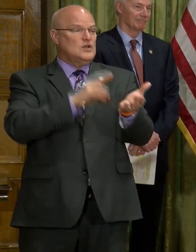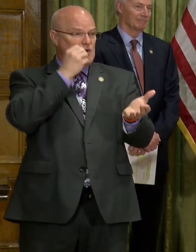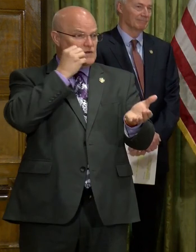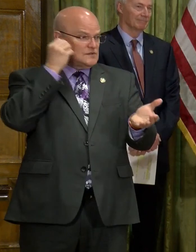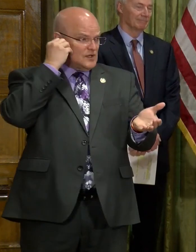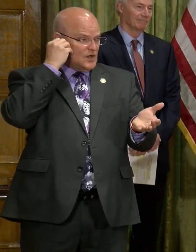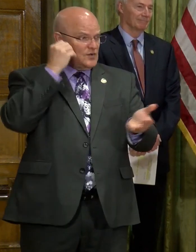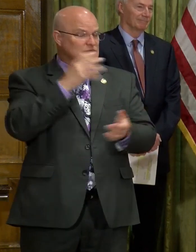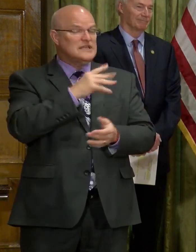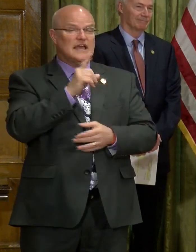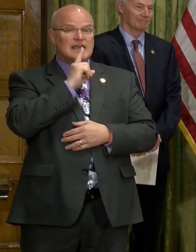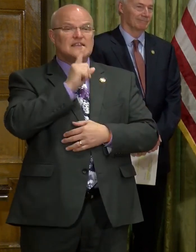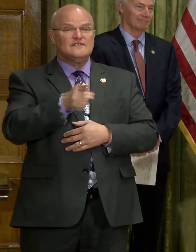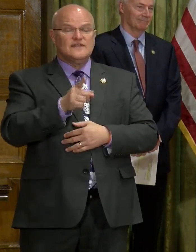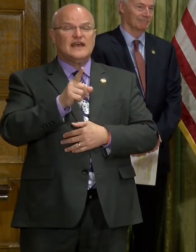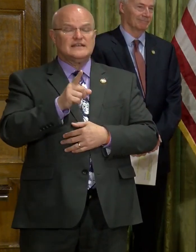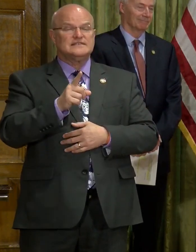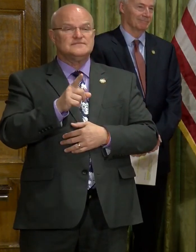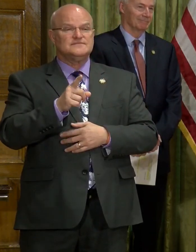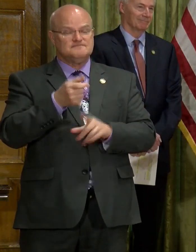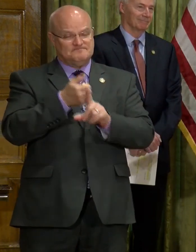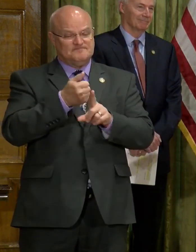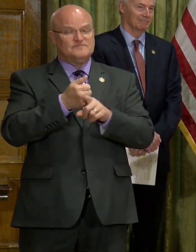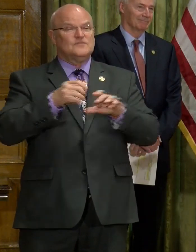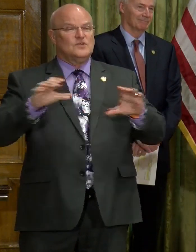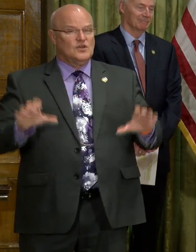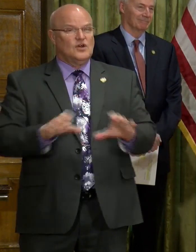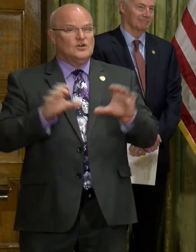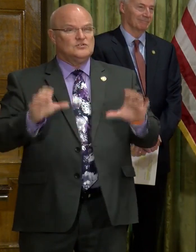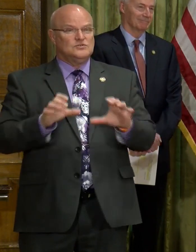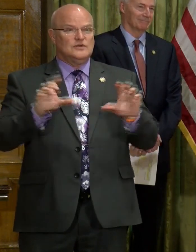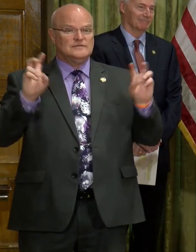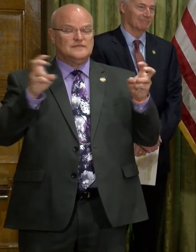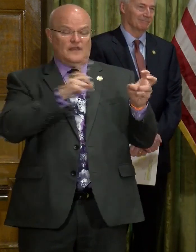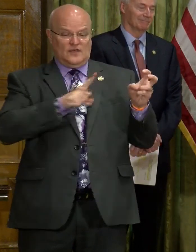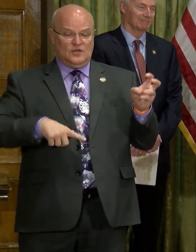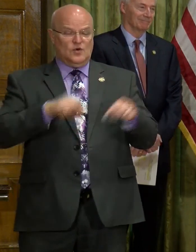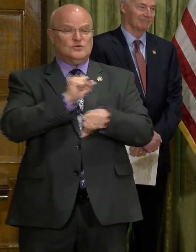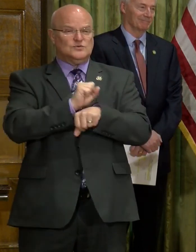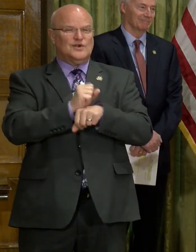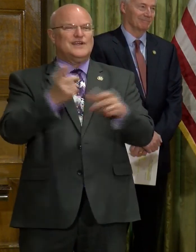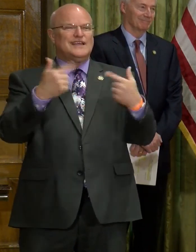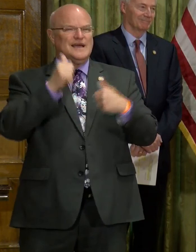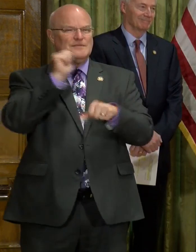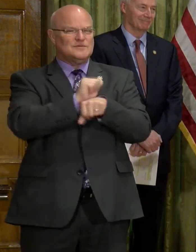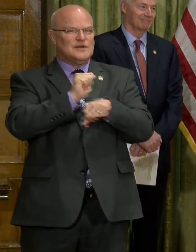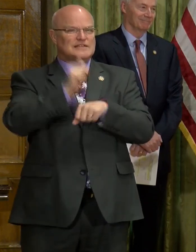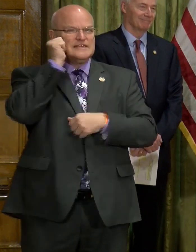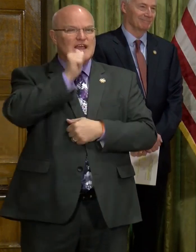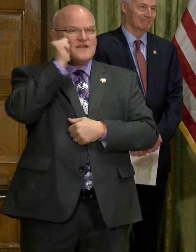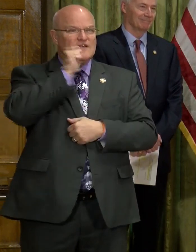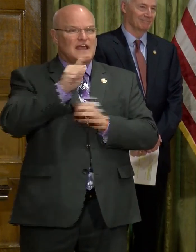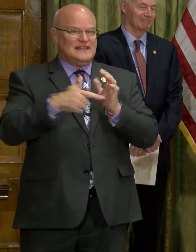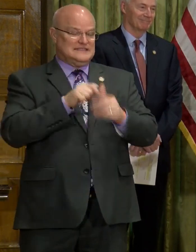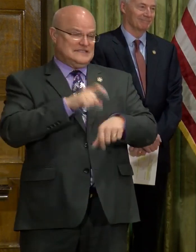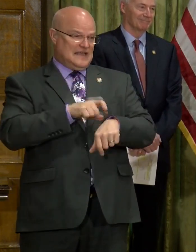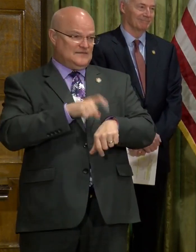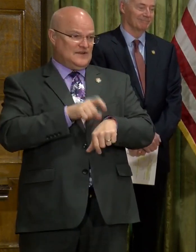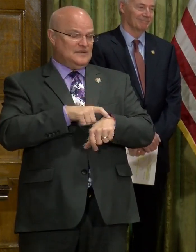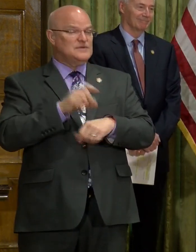homes, and in fact are doing the Lord's work, coming to work every day in this time period.